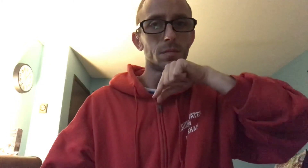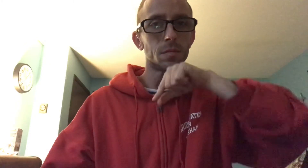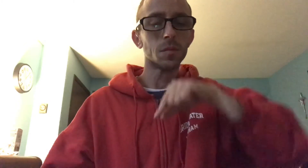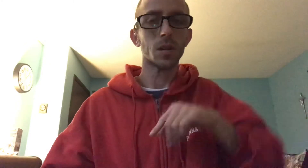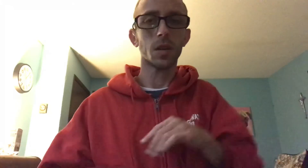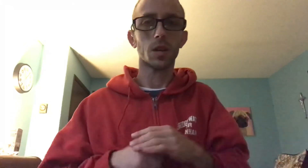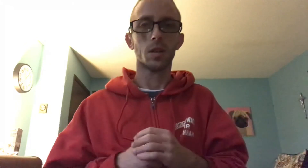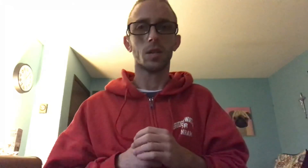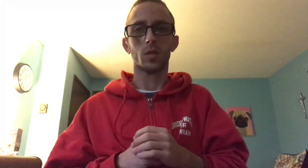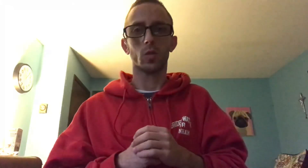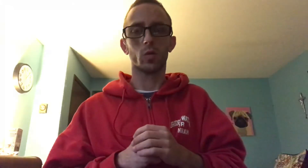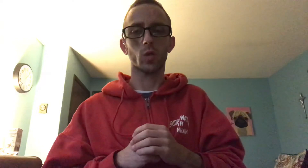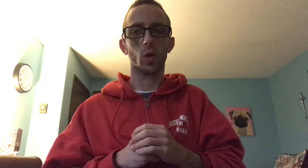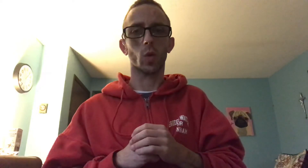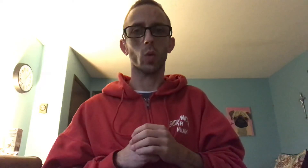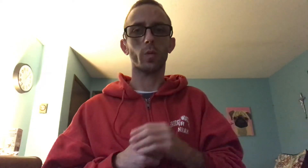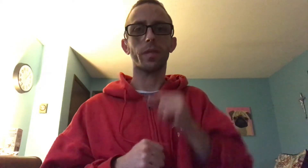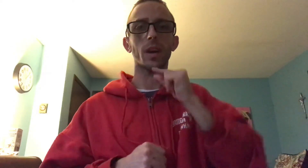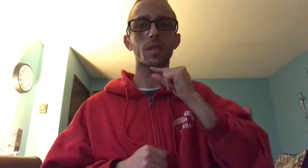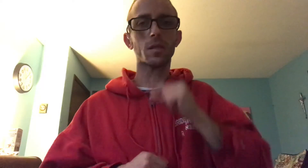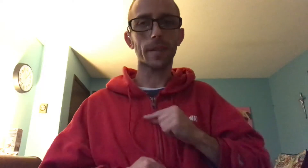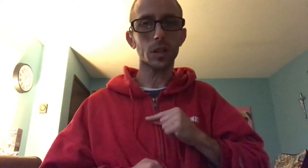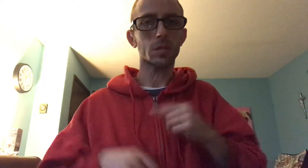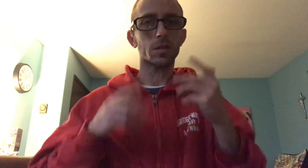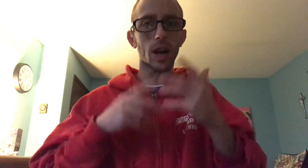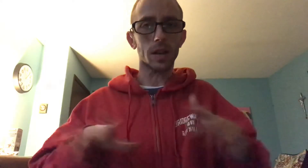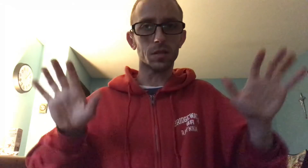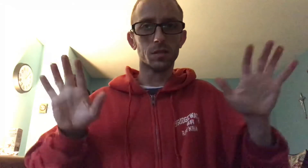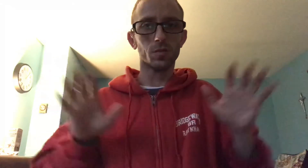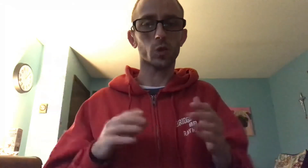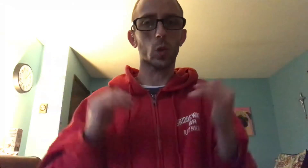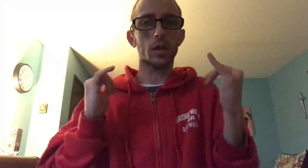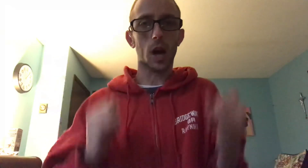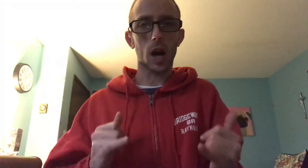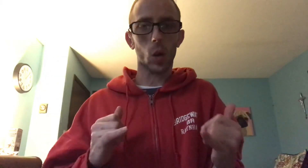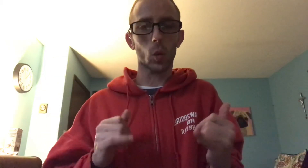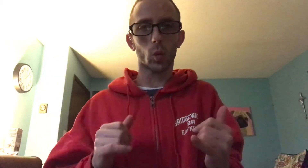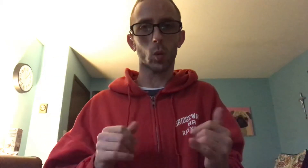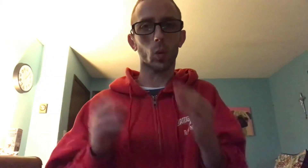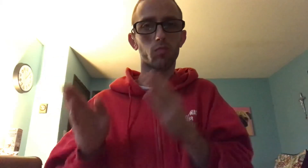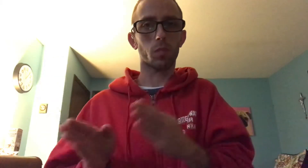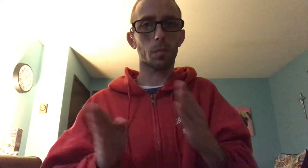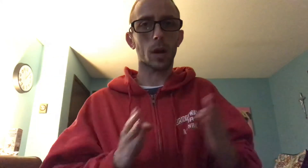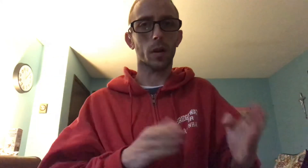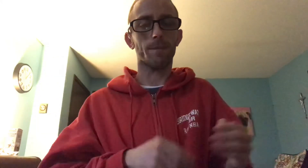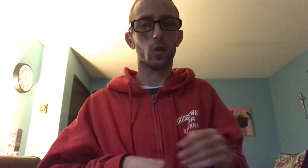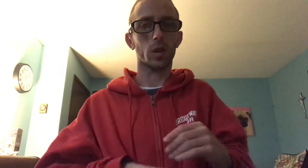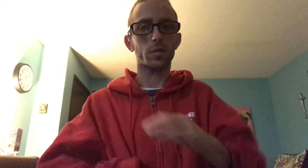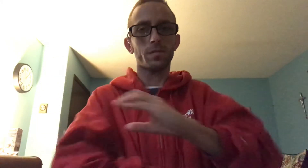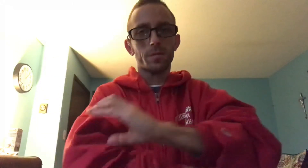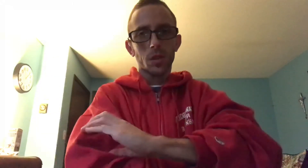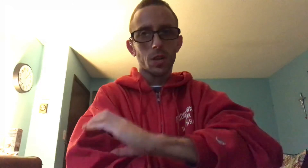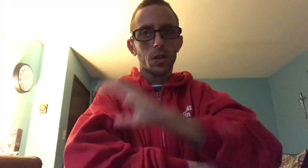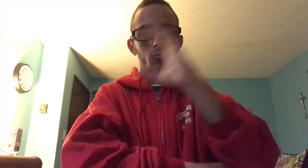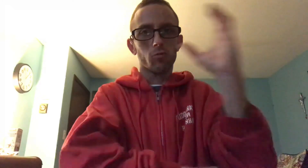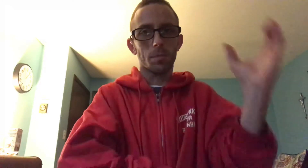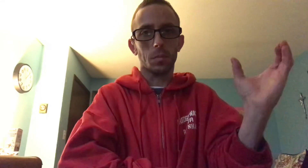turkey, so Thanksgiving is done, so now we're preparing for our placement.